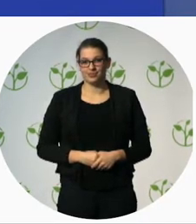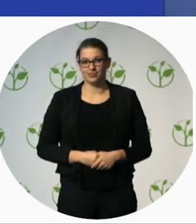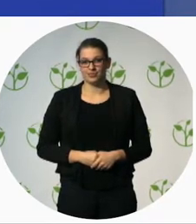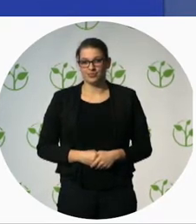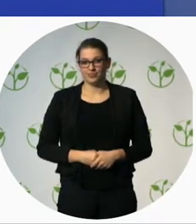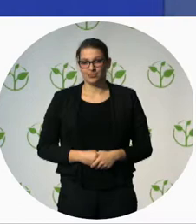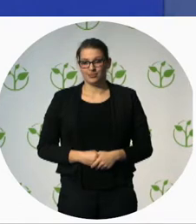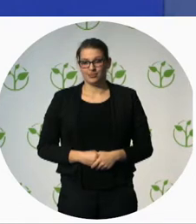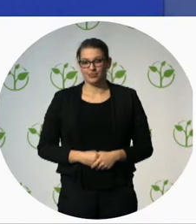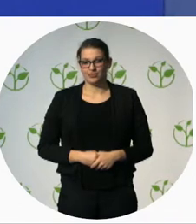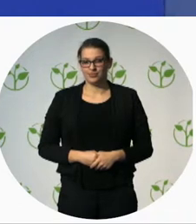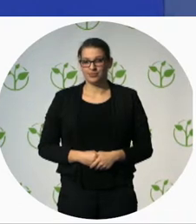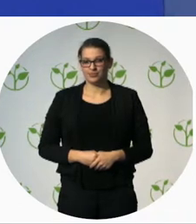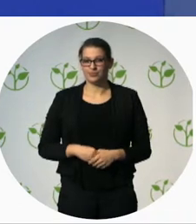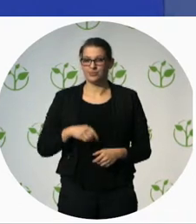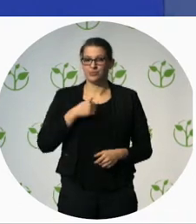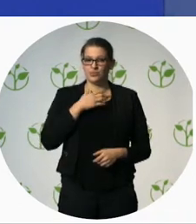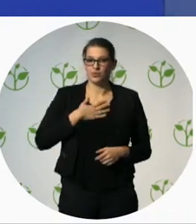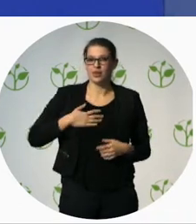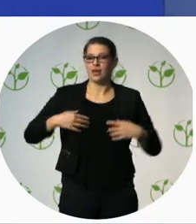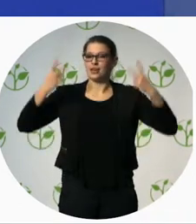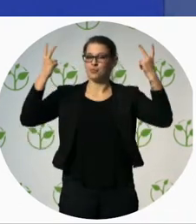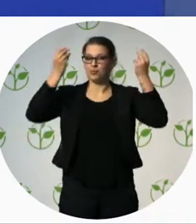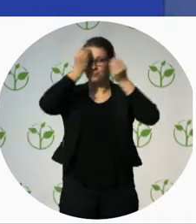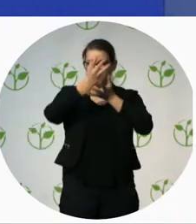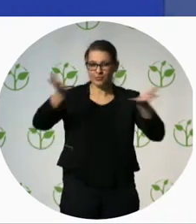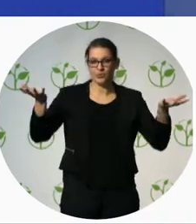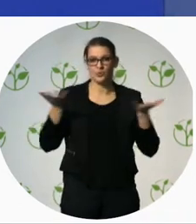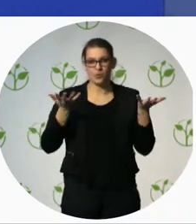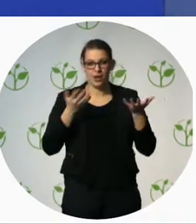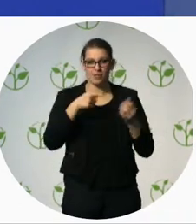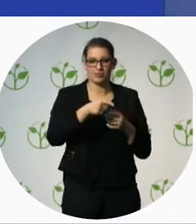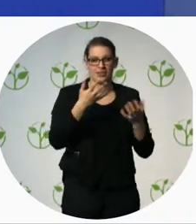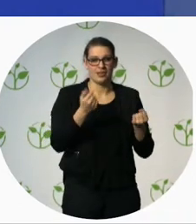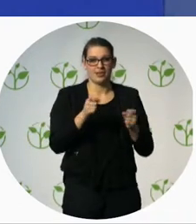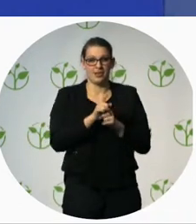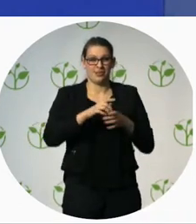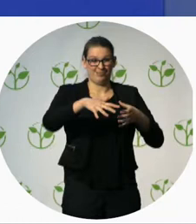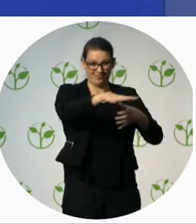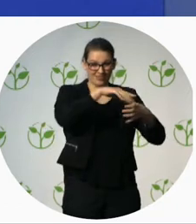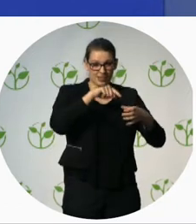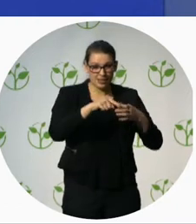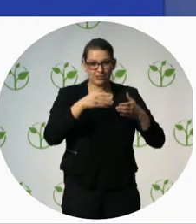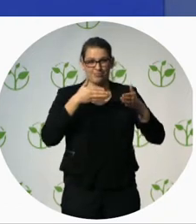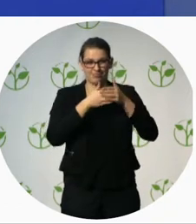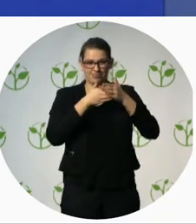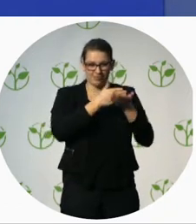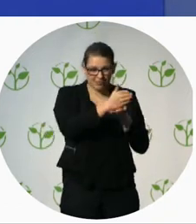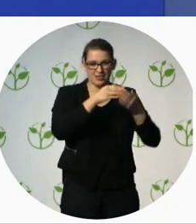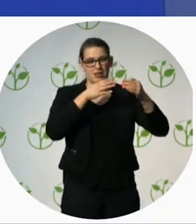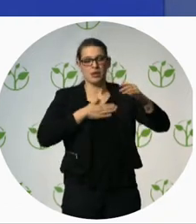fund, and also on procurement. We also have got pieces of legislation in Europe that require